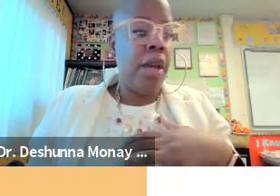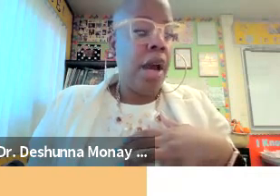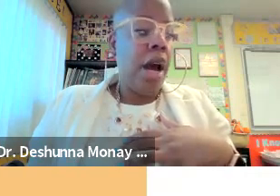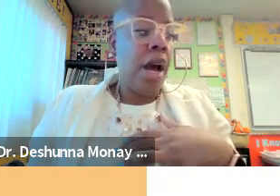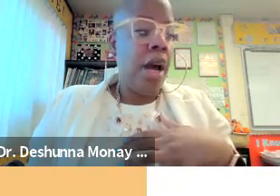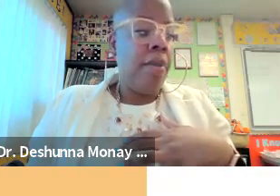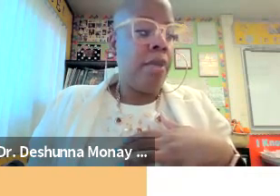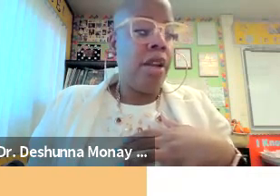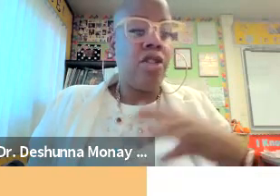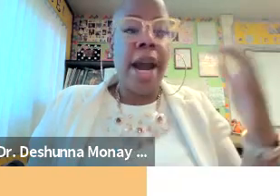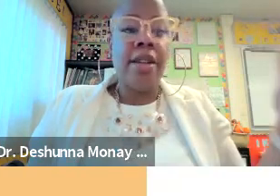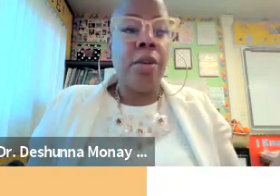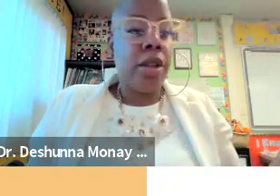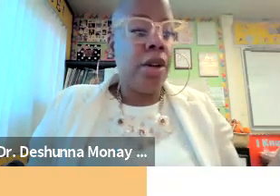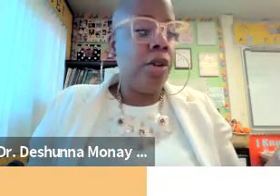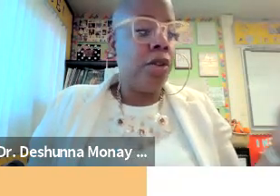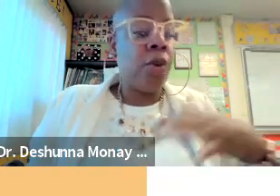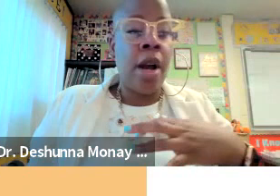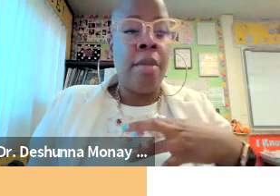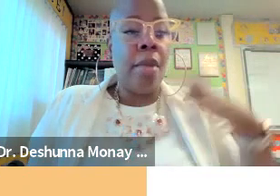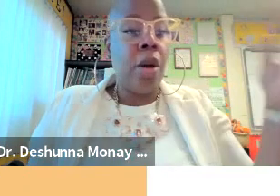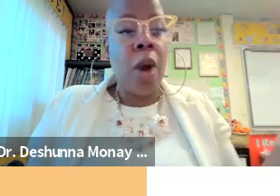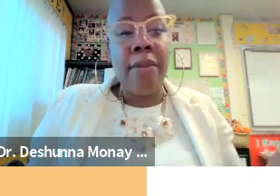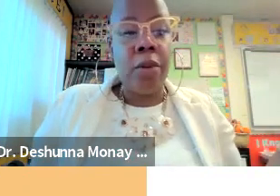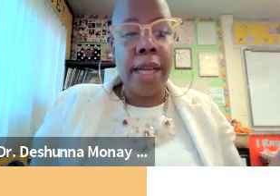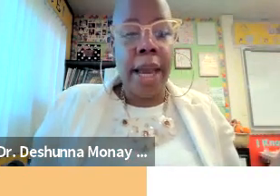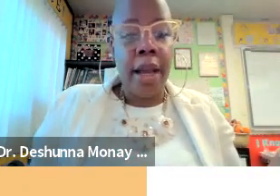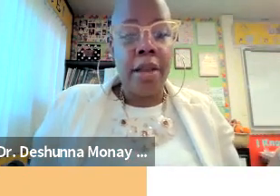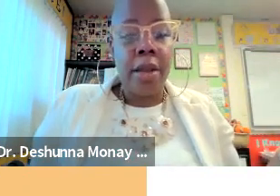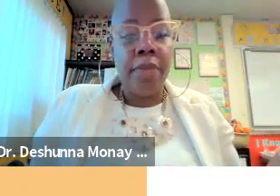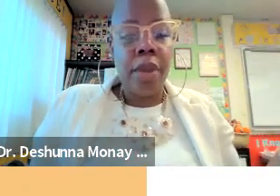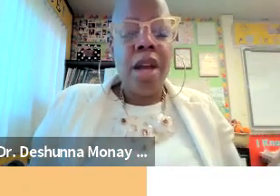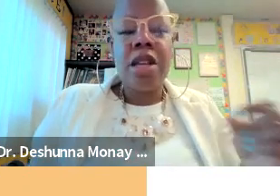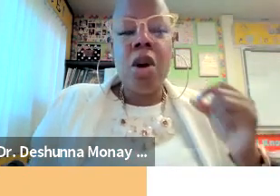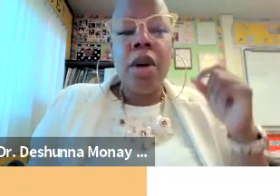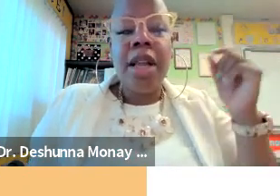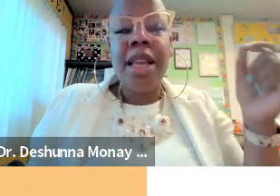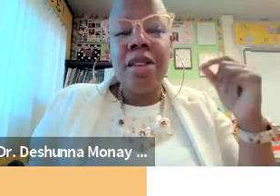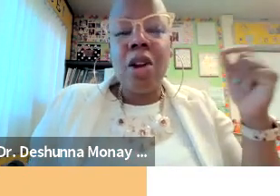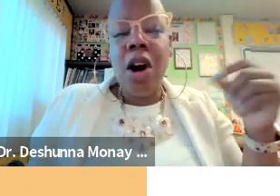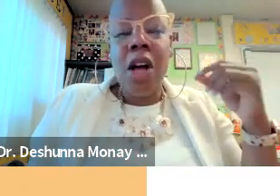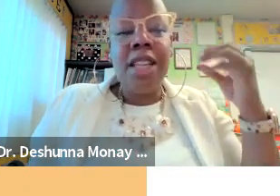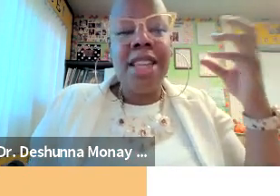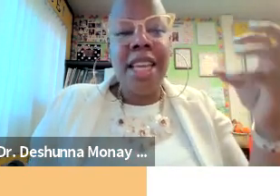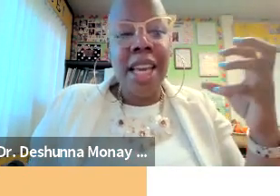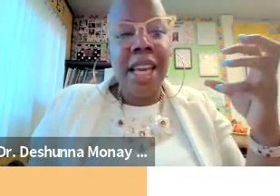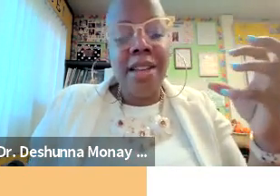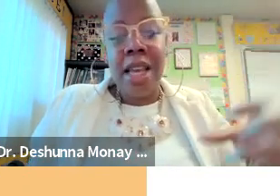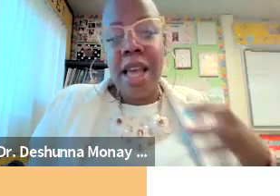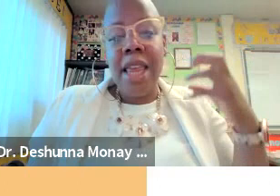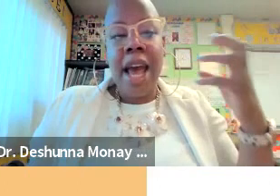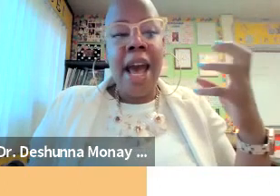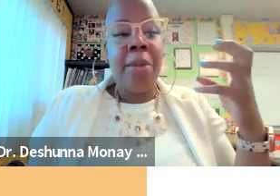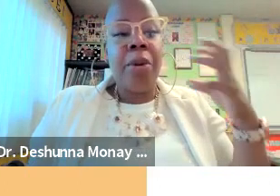of interacting with those from rivalry gangs. So these are all the